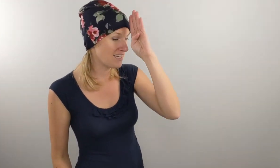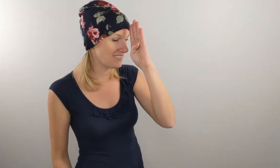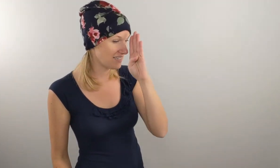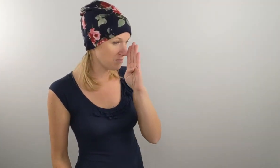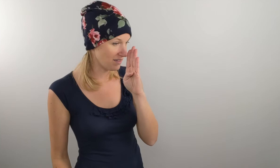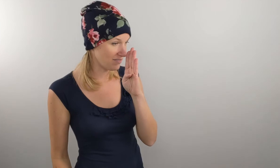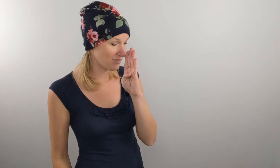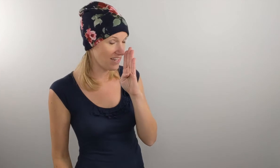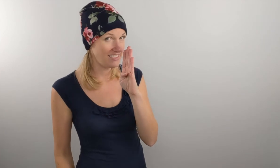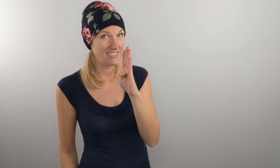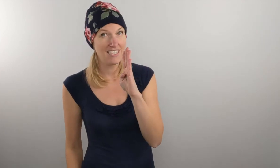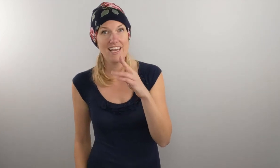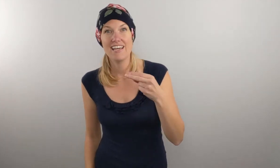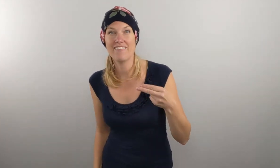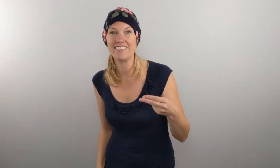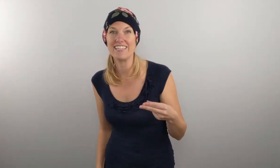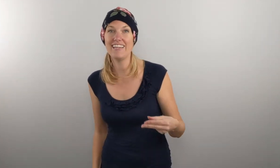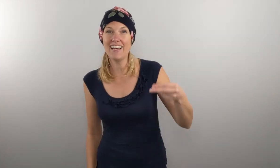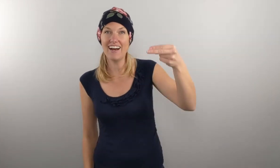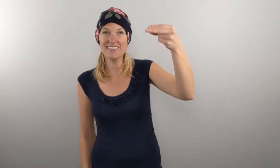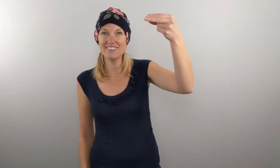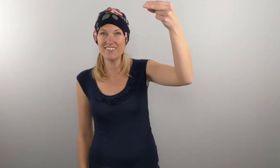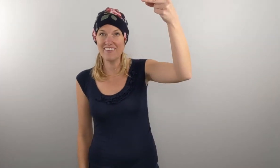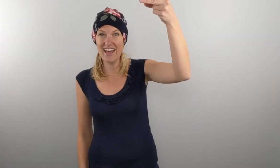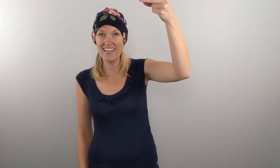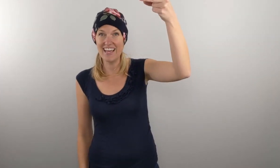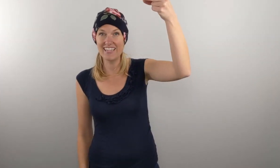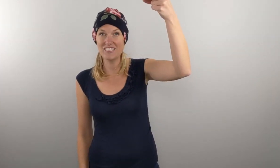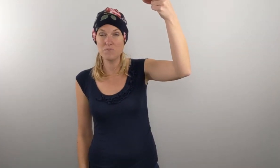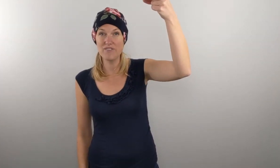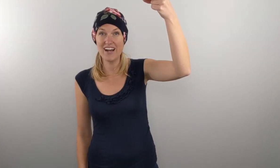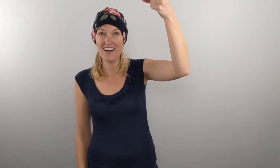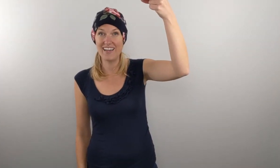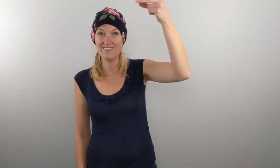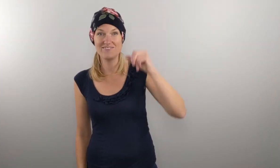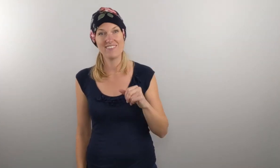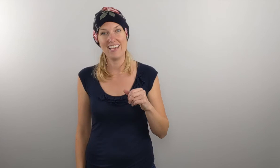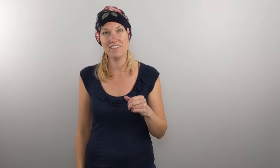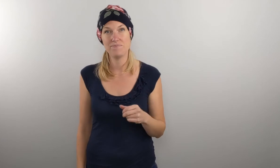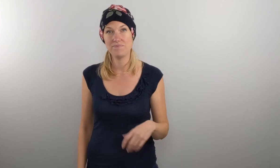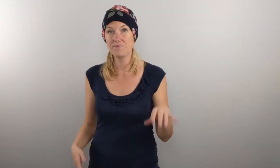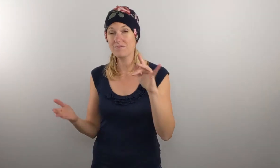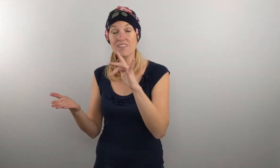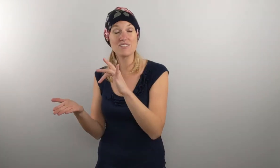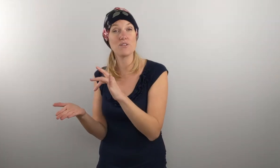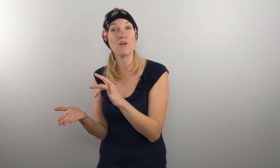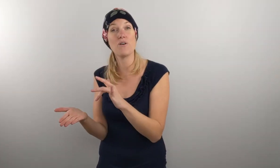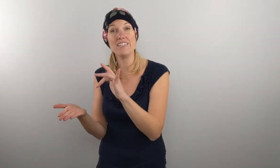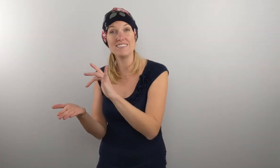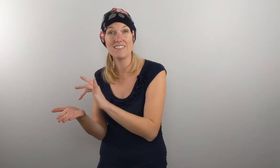down the middle of your face. And then once again, highest, we know that, and H moving high. Okay, so the chorus.